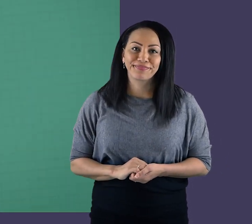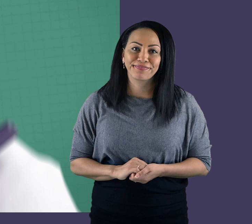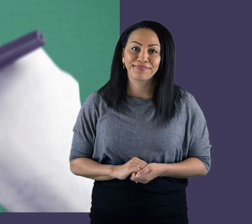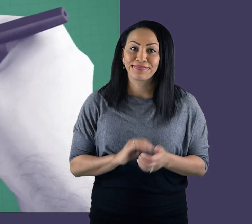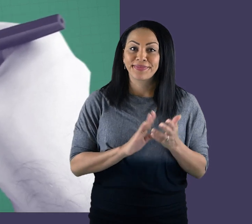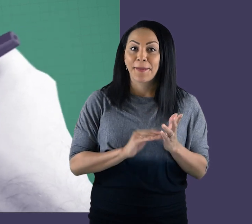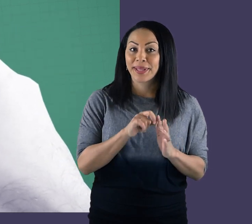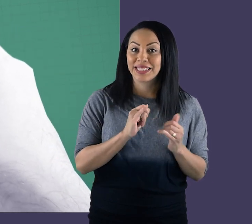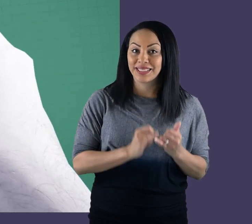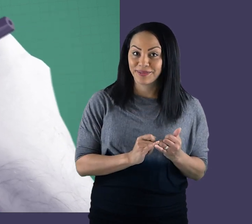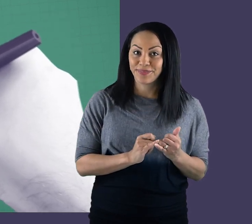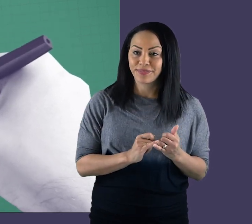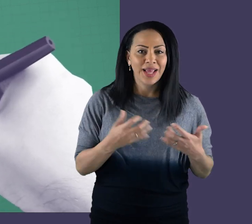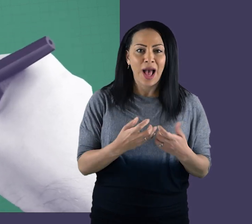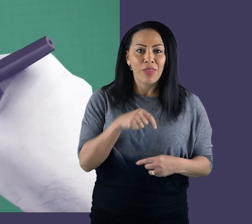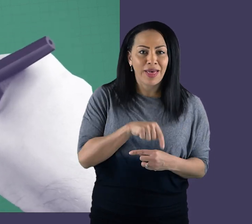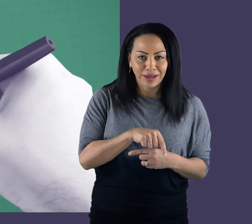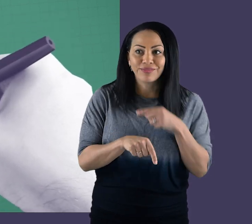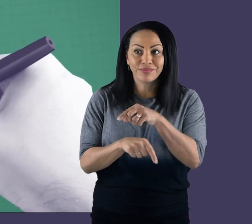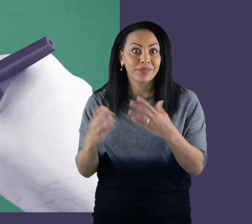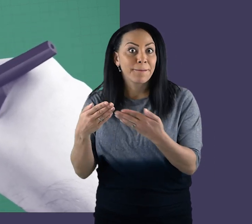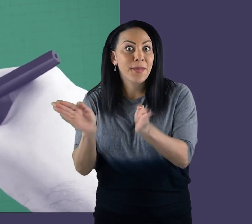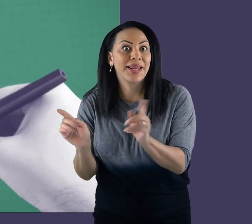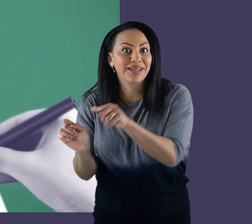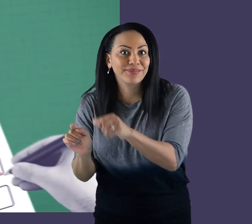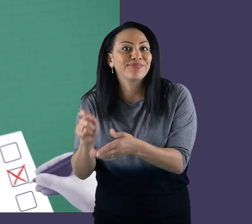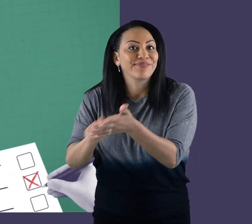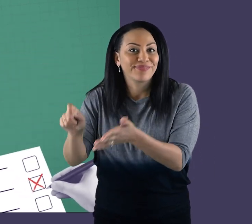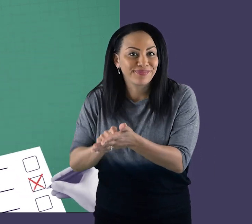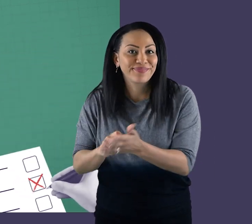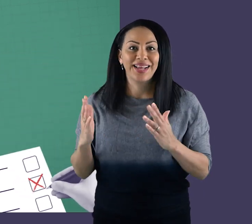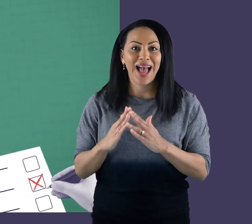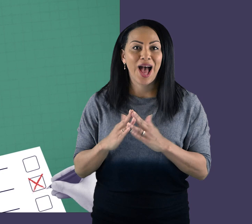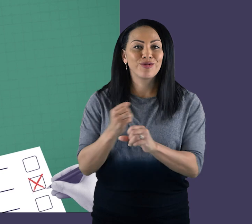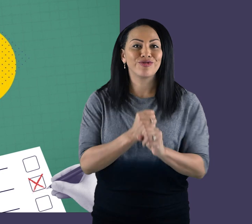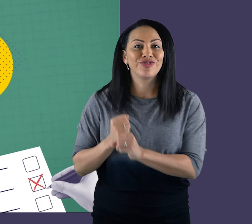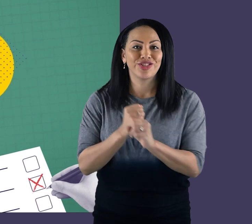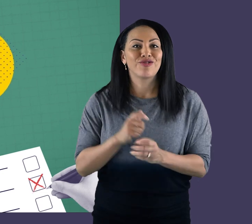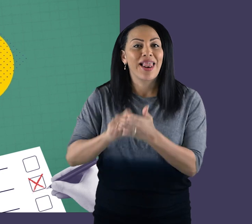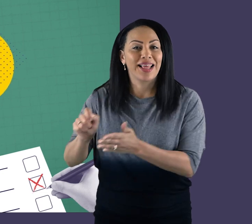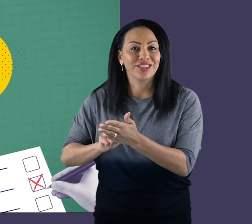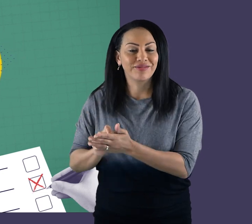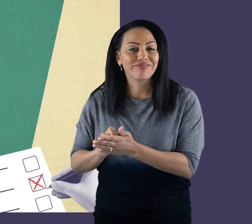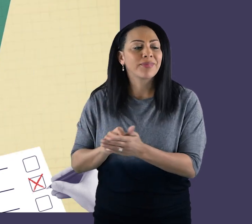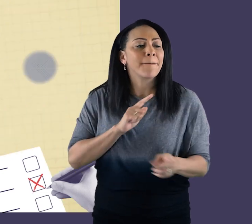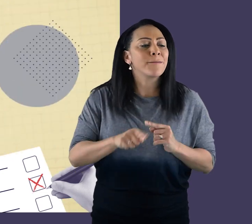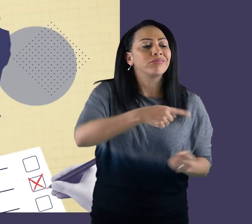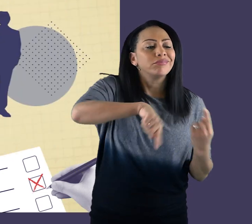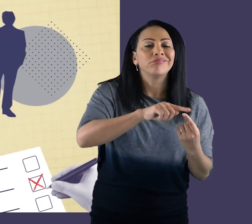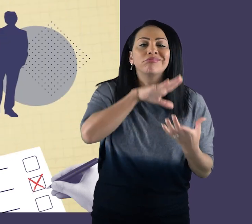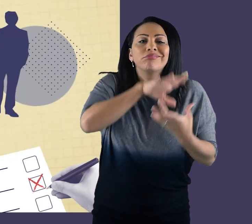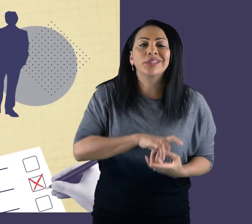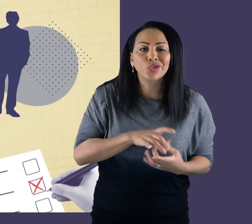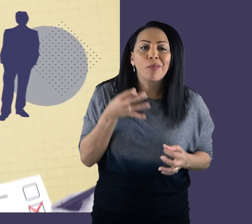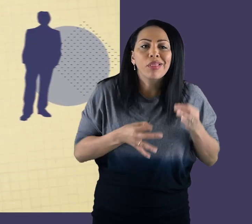of Commons are elected by the public during a general election. They generally belong to a political party, but some